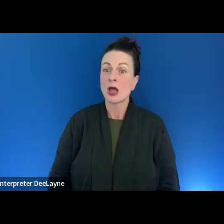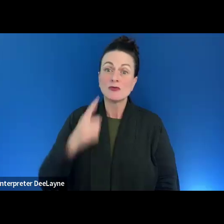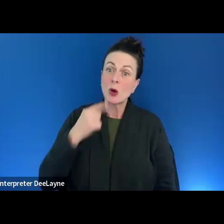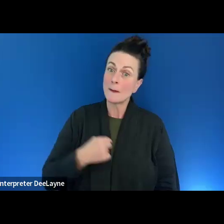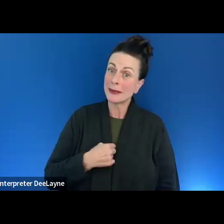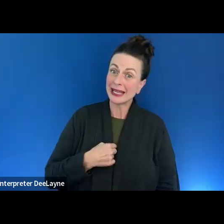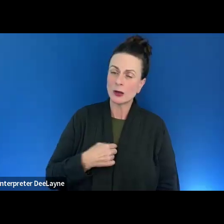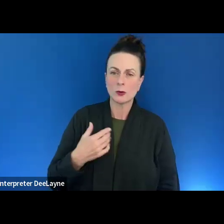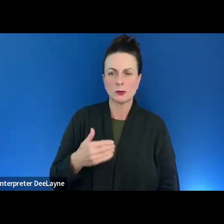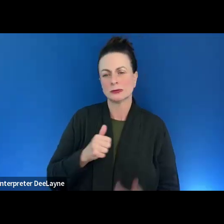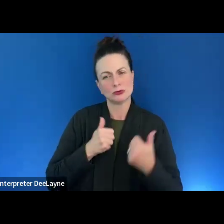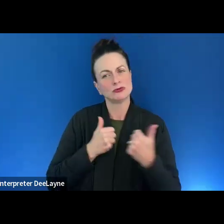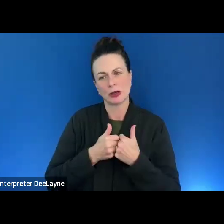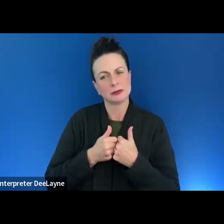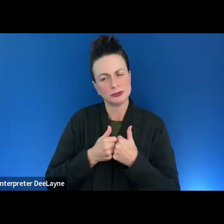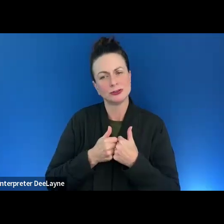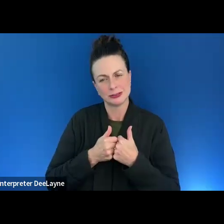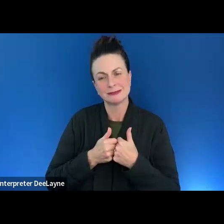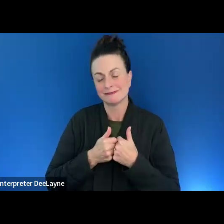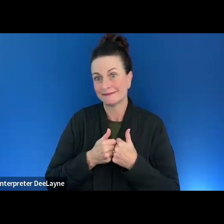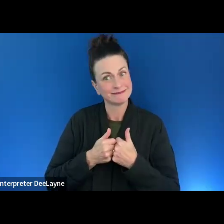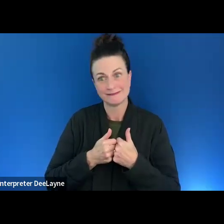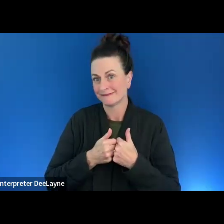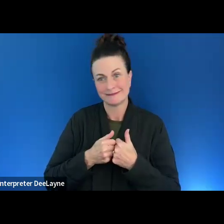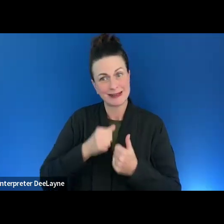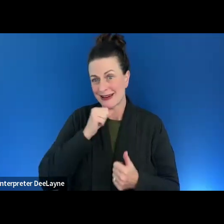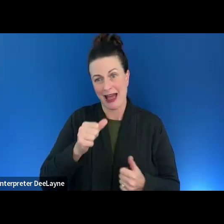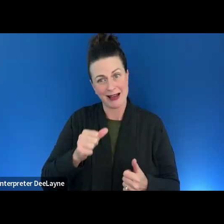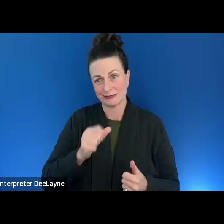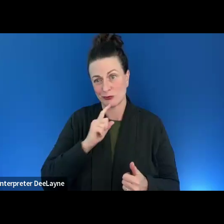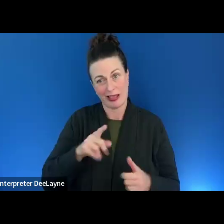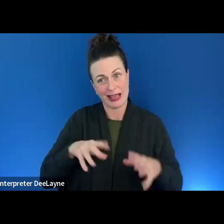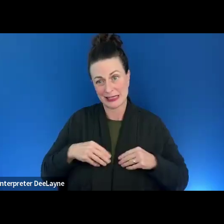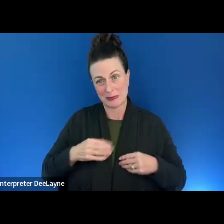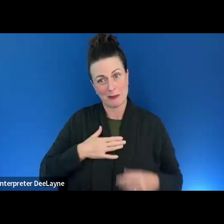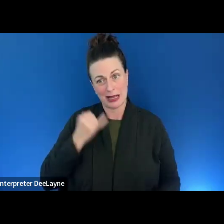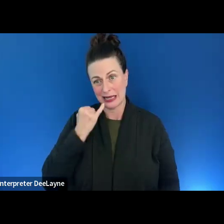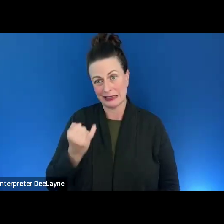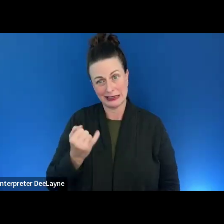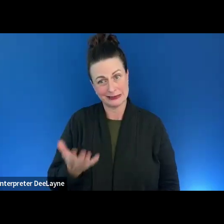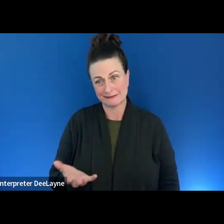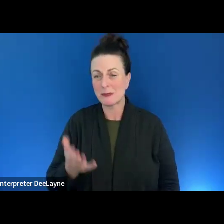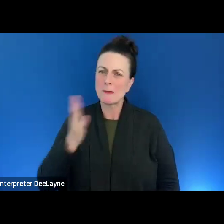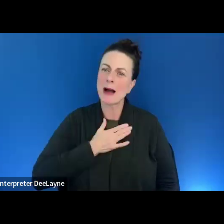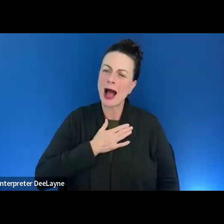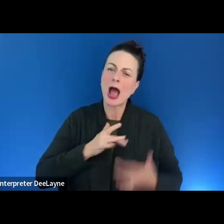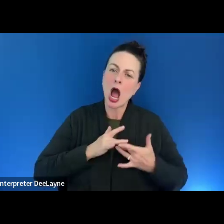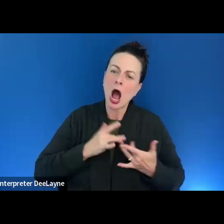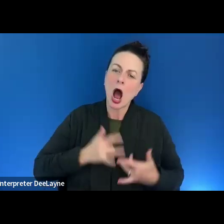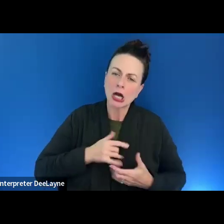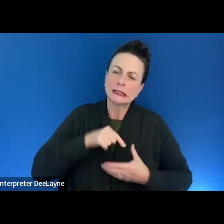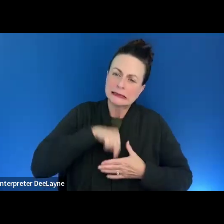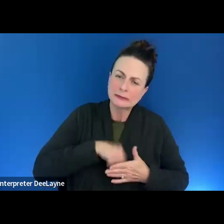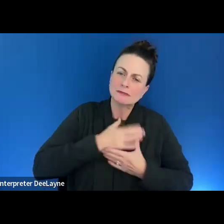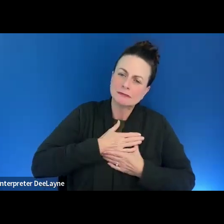me, that was a challenge that I had to go through. They were not always so accepting of that idea, but I knew in my heart, just deeply